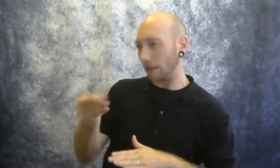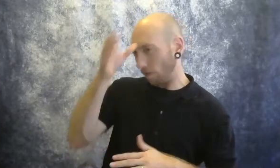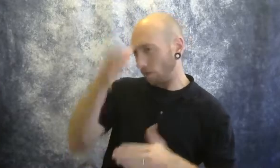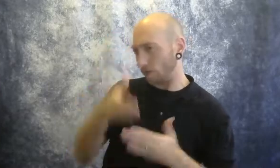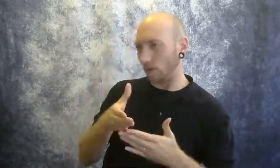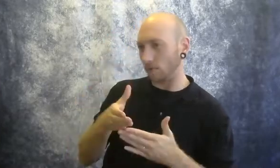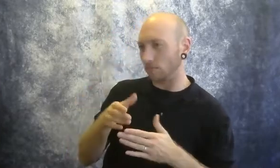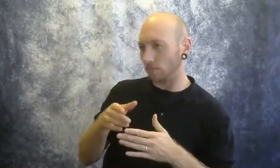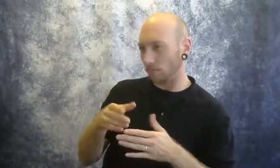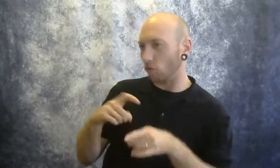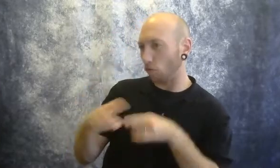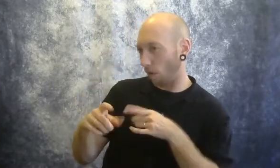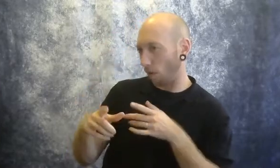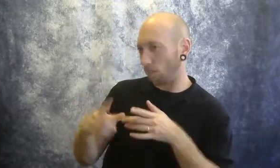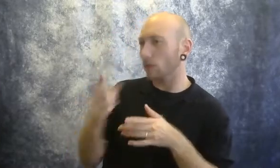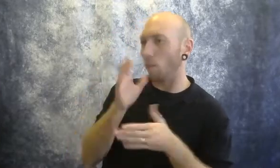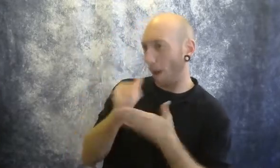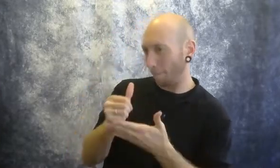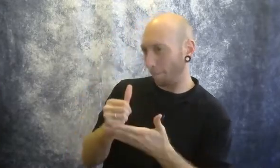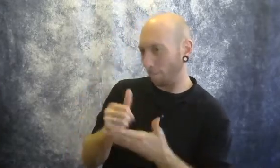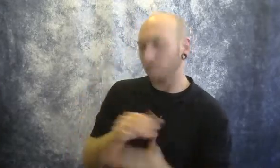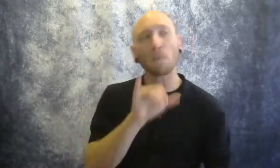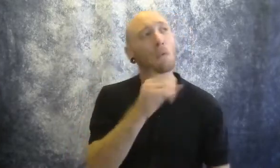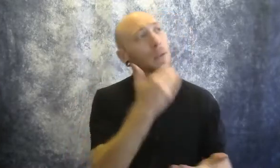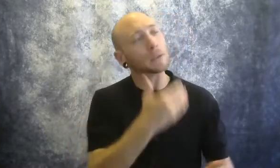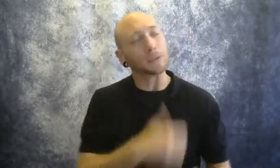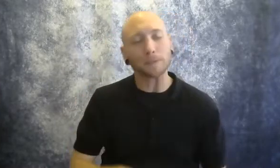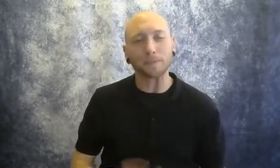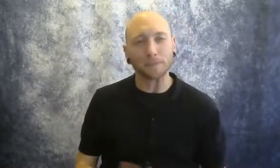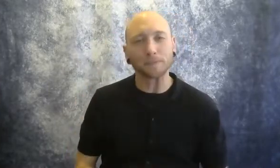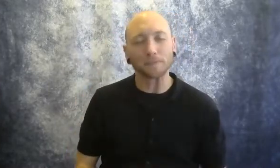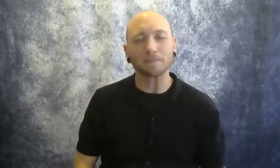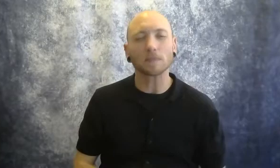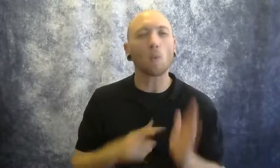have him call this number. Somebody is there that will understand and somebody that can help,